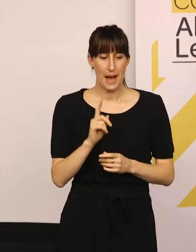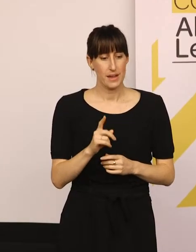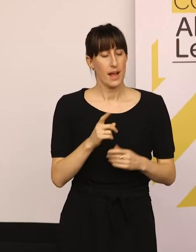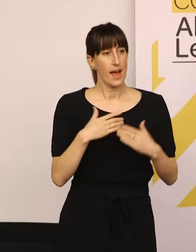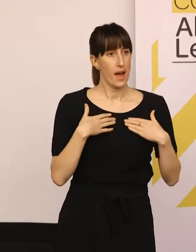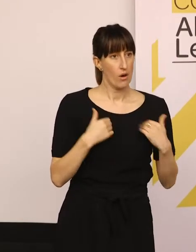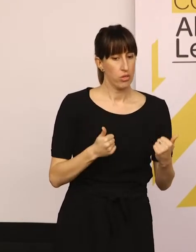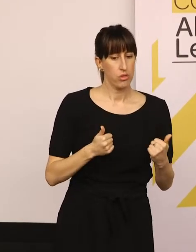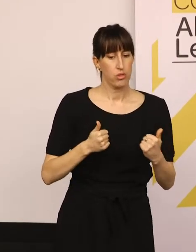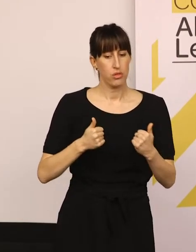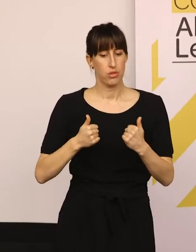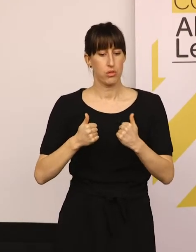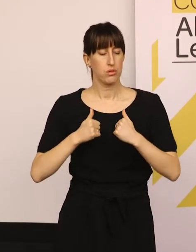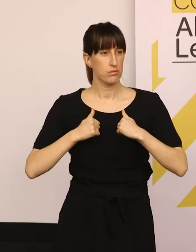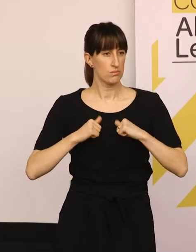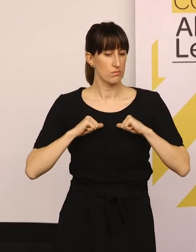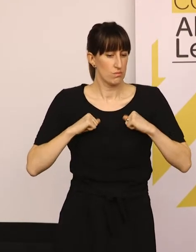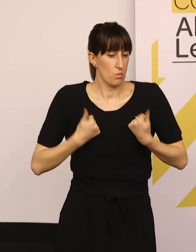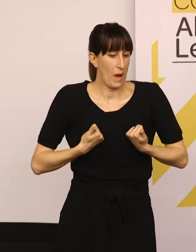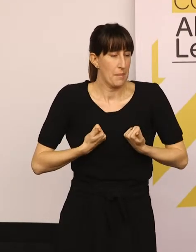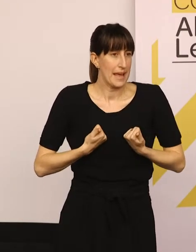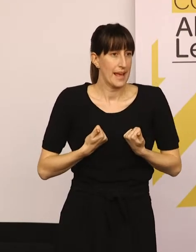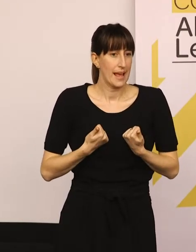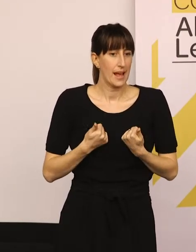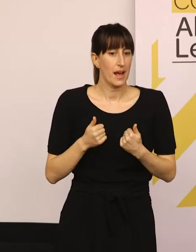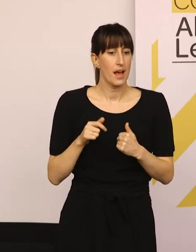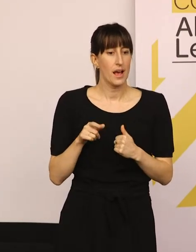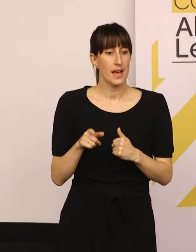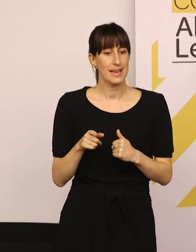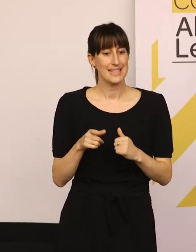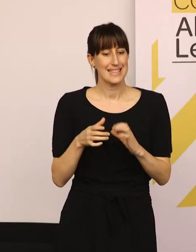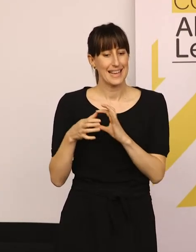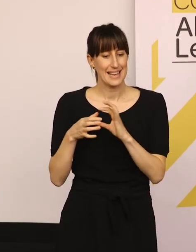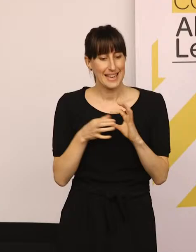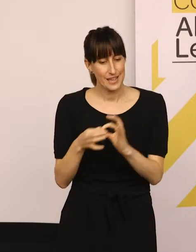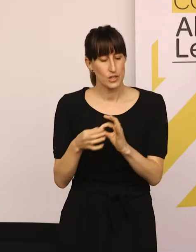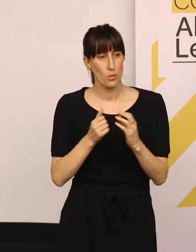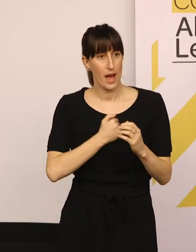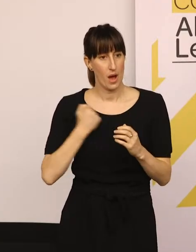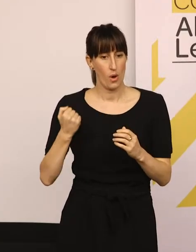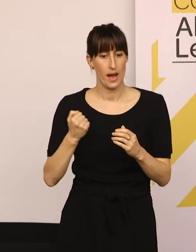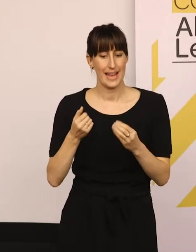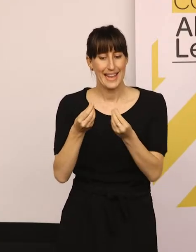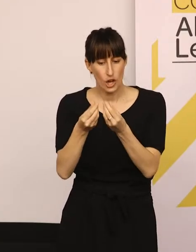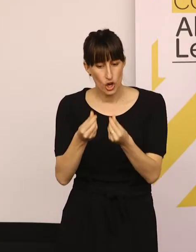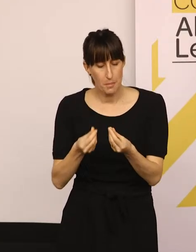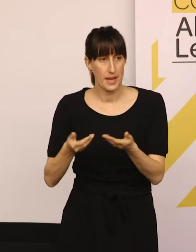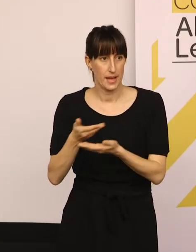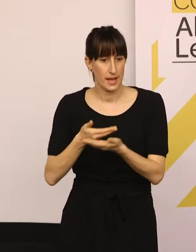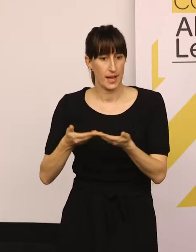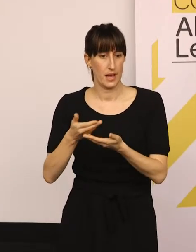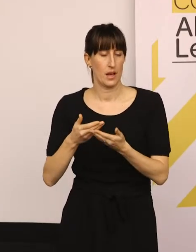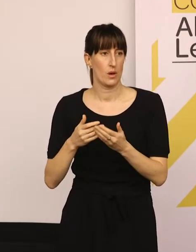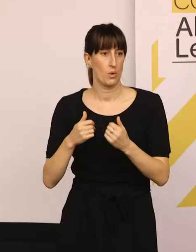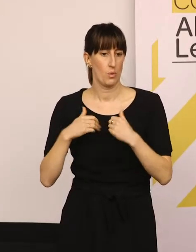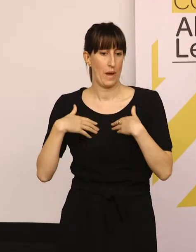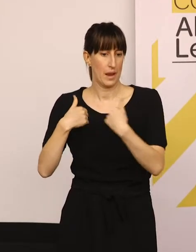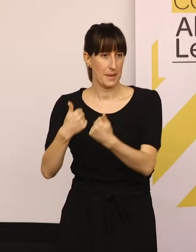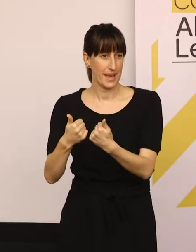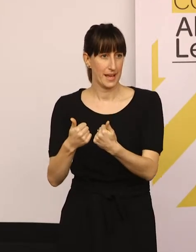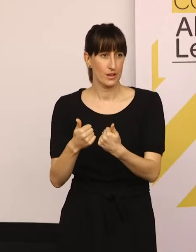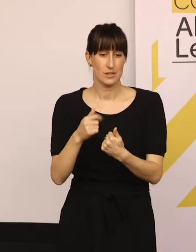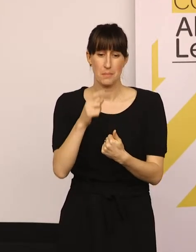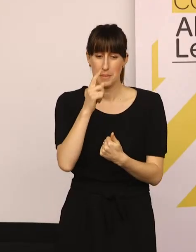and well-being will be intimately tied up with our economic recovery and economic well-being, because many people will have suffered